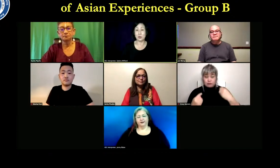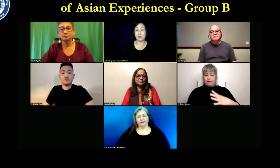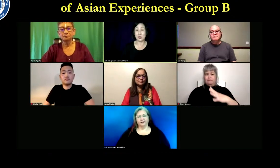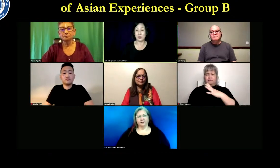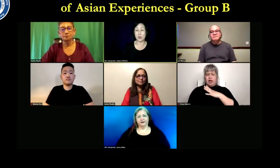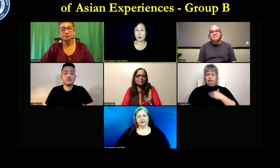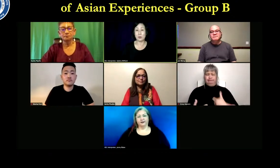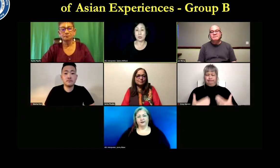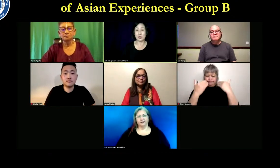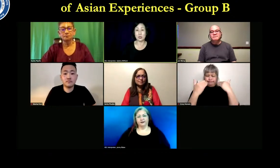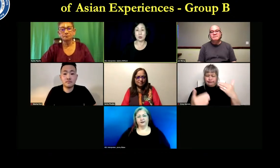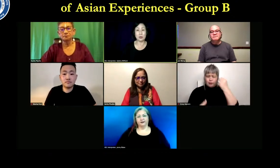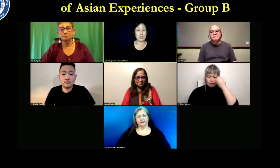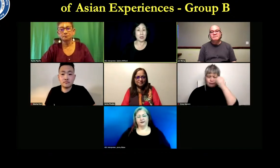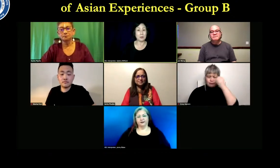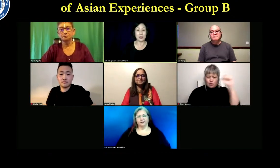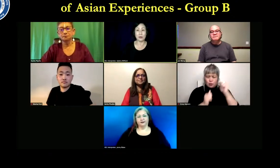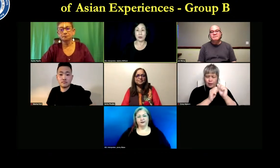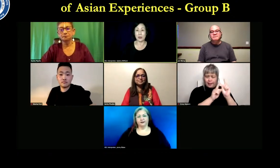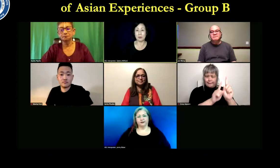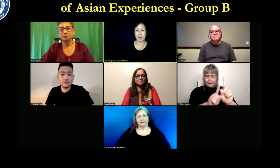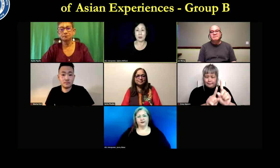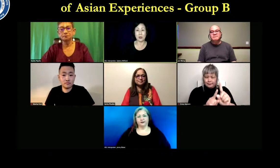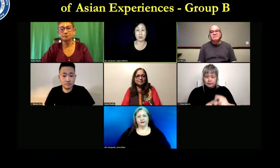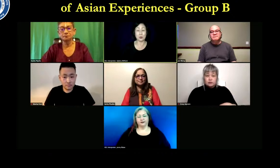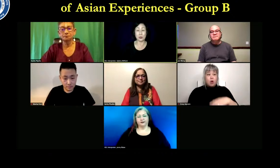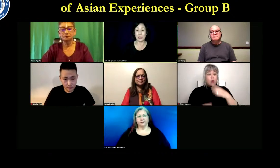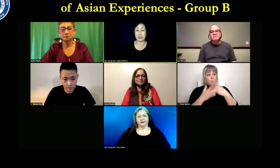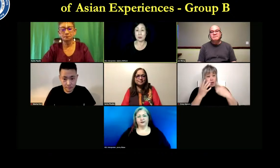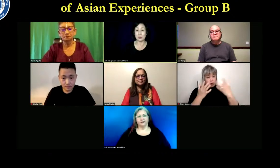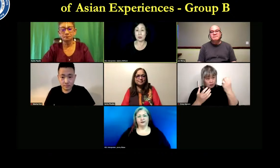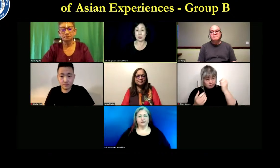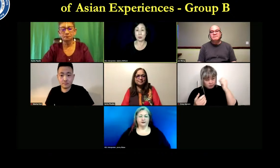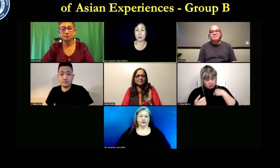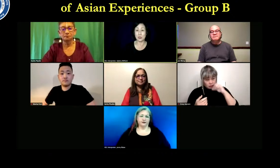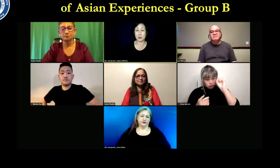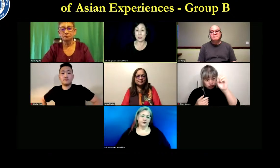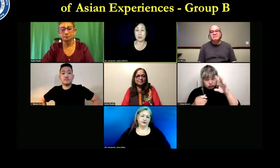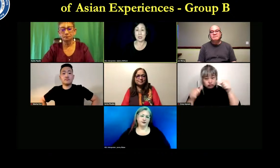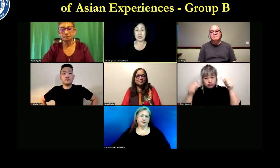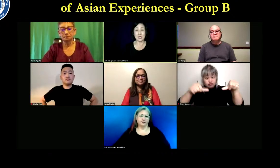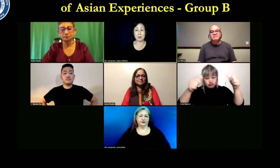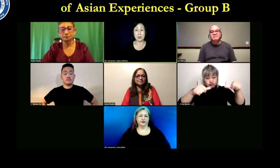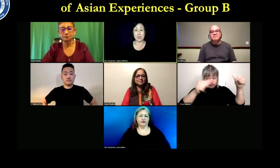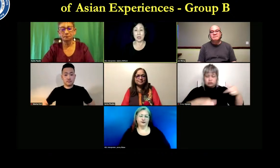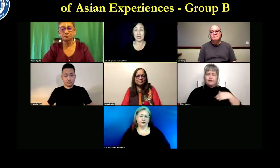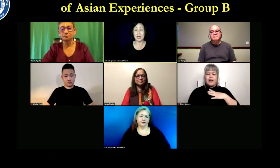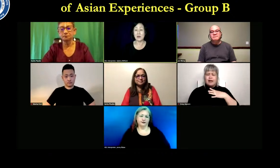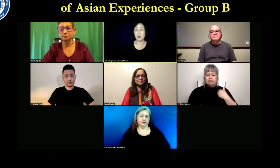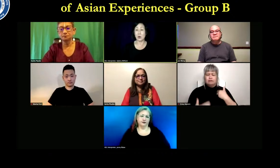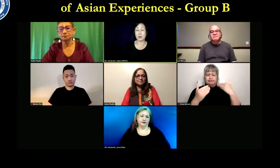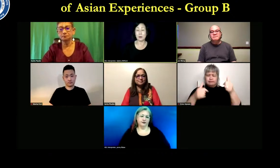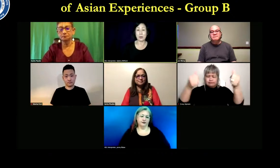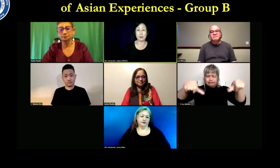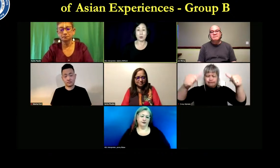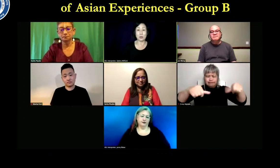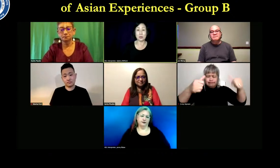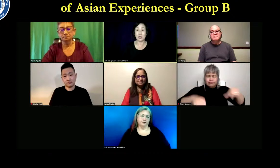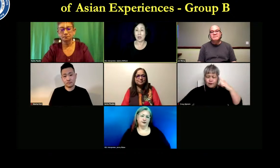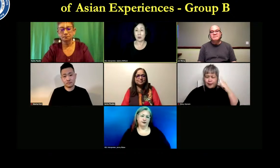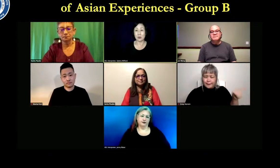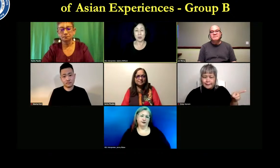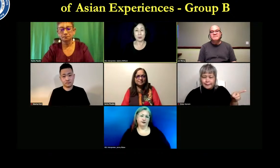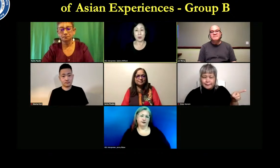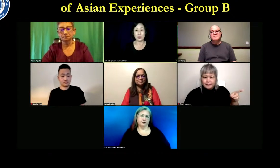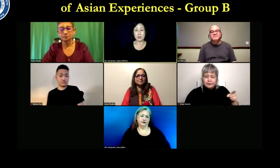The Black community, what they want me to do, then I'm there for them. I'm there to protest, do the protest with them, stand side by side. They want me to make